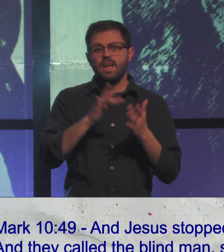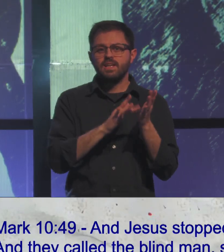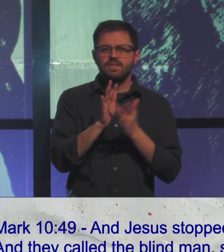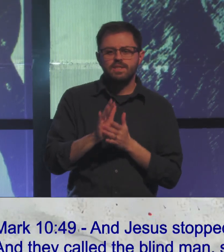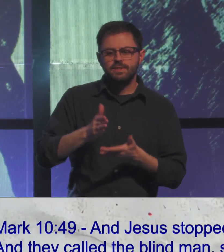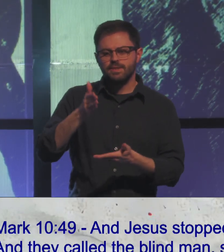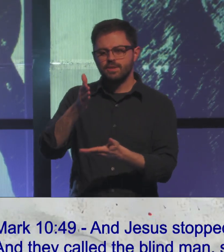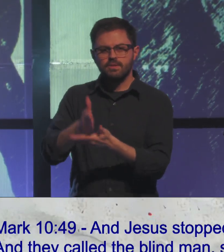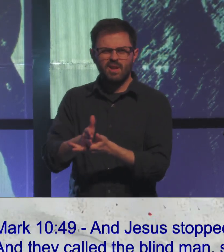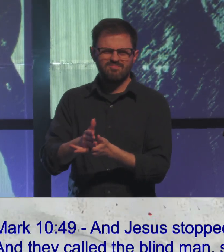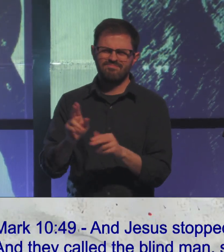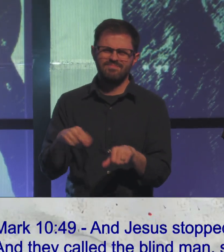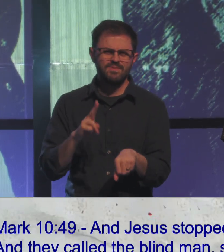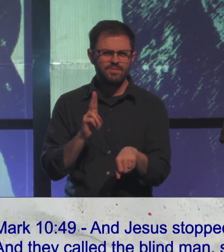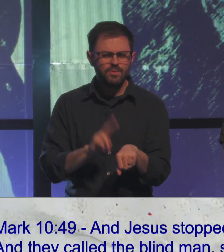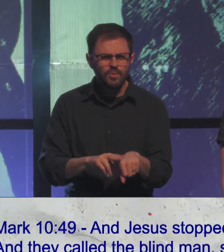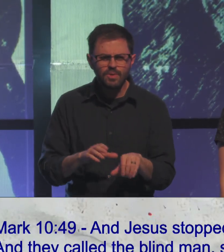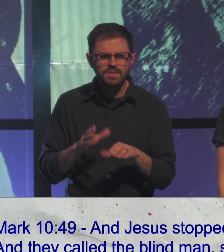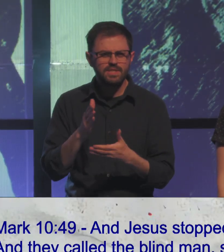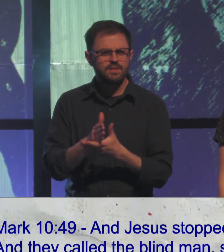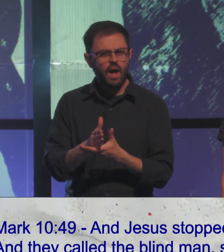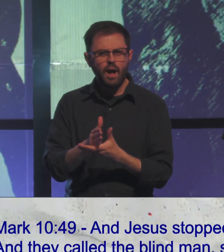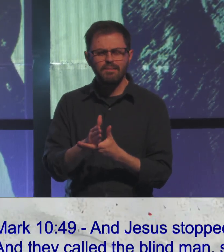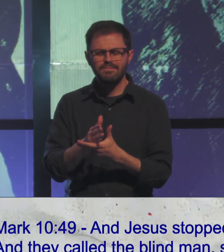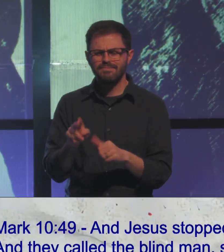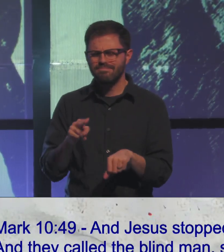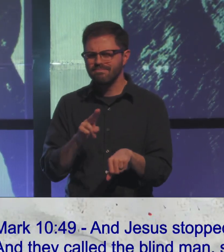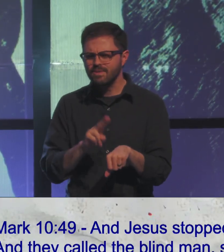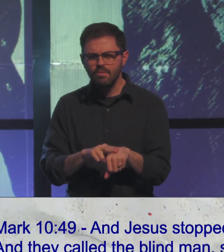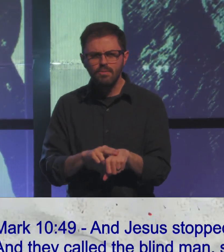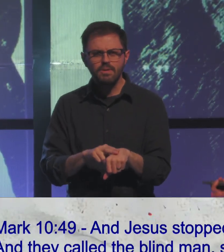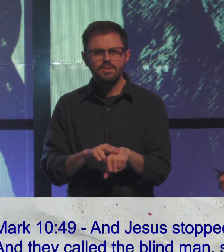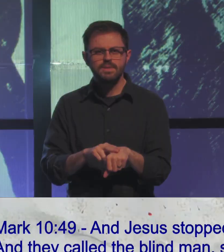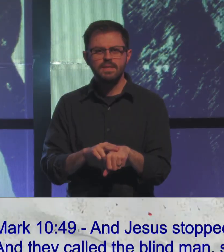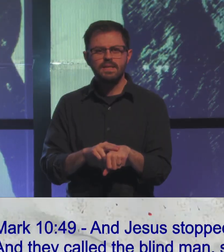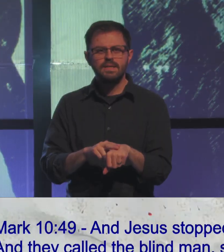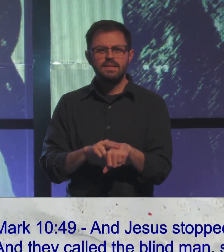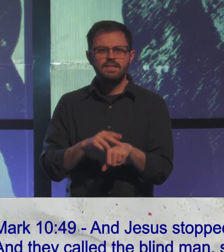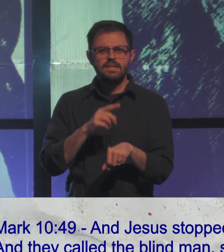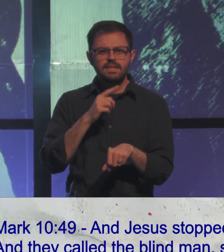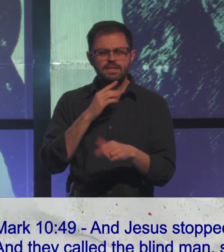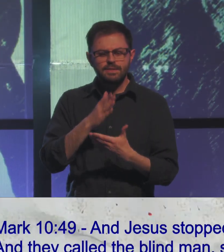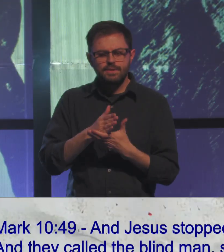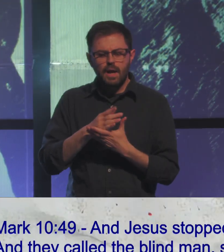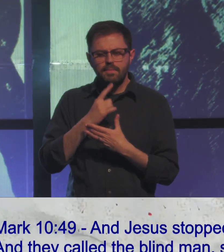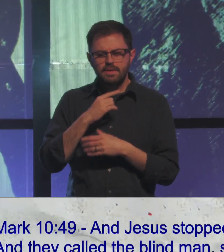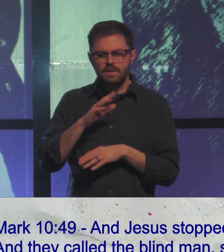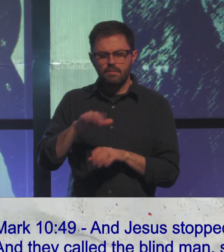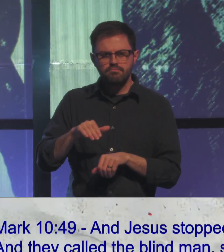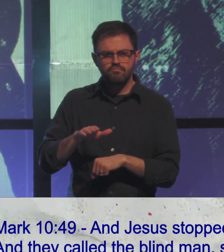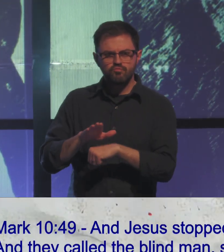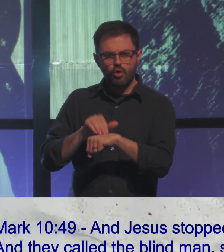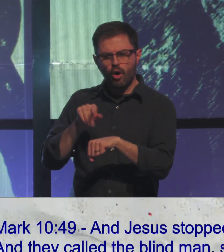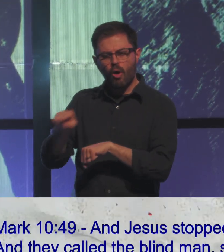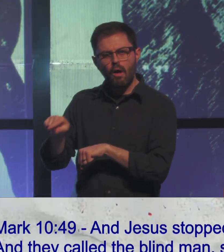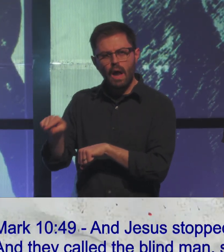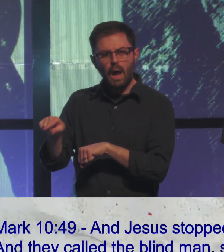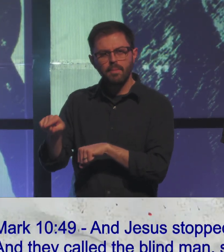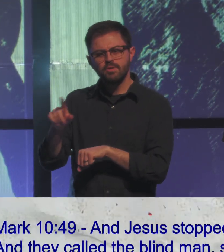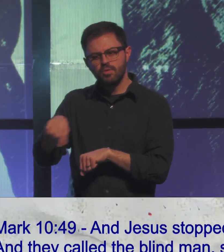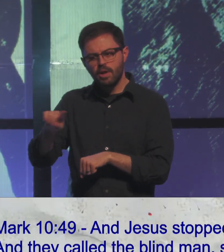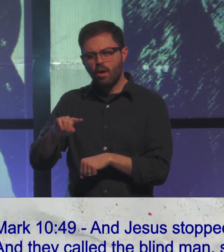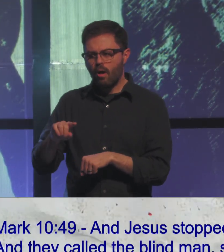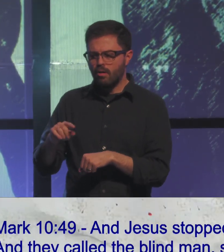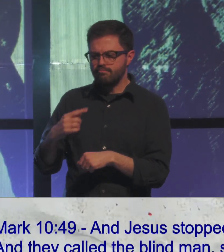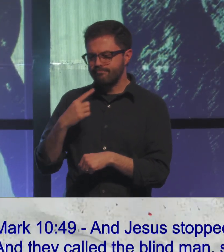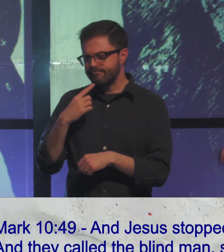did. And Jesus stopped and said, call him. And they called the blind man, saying to